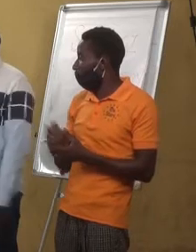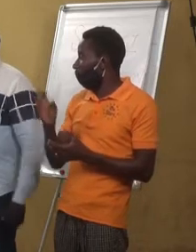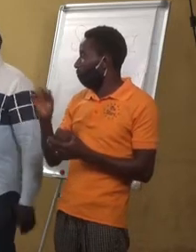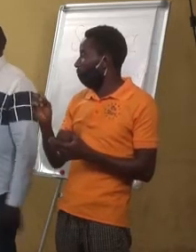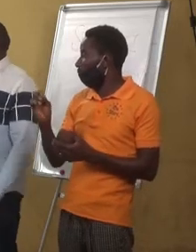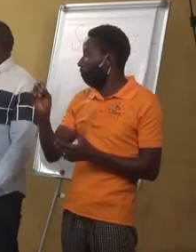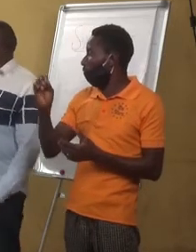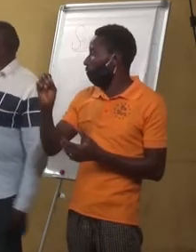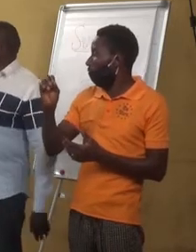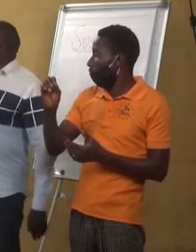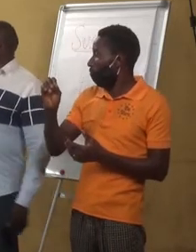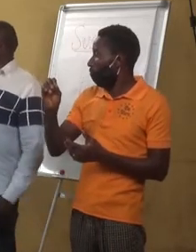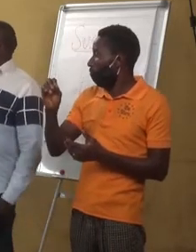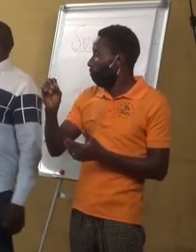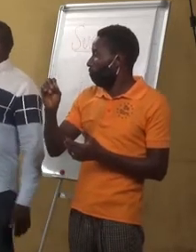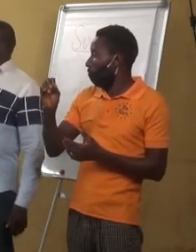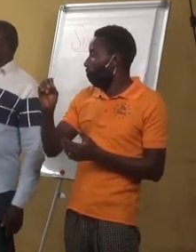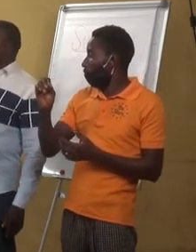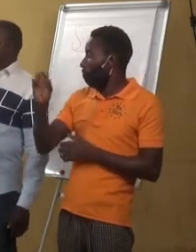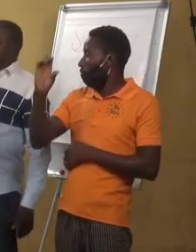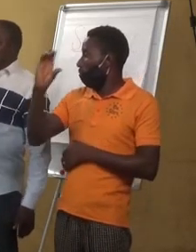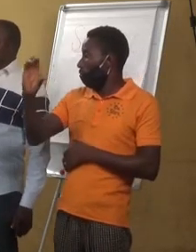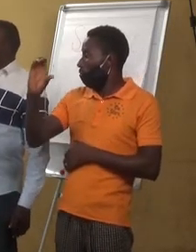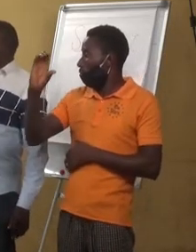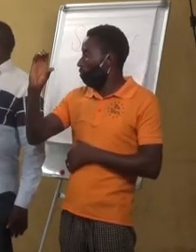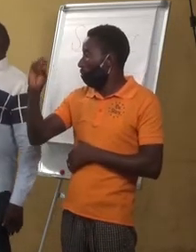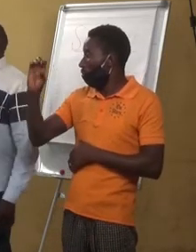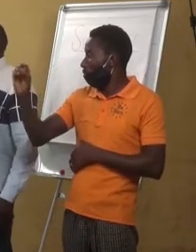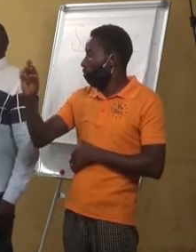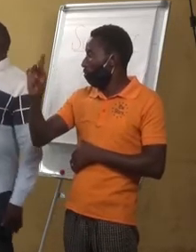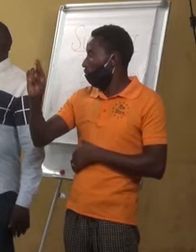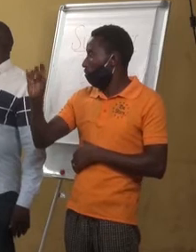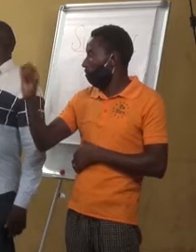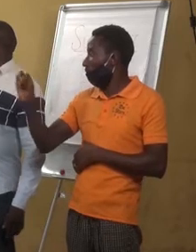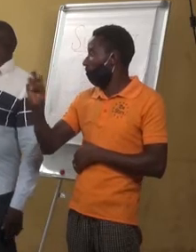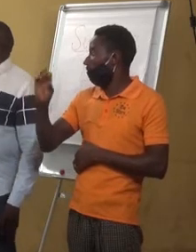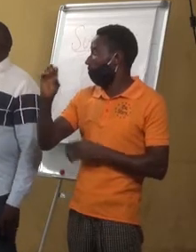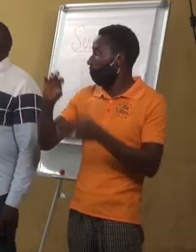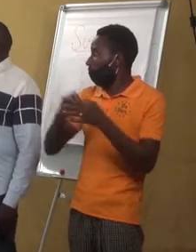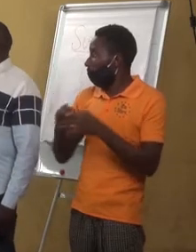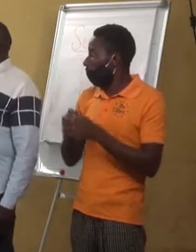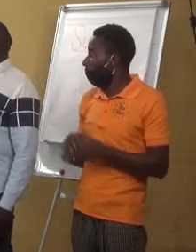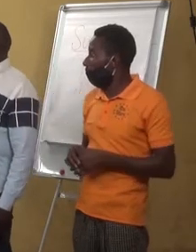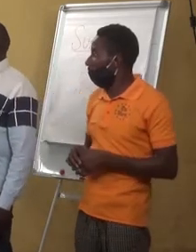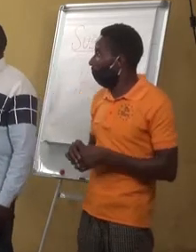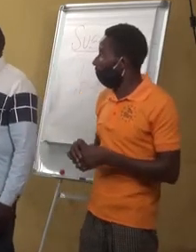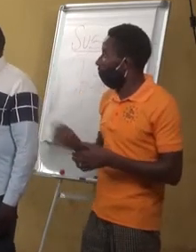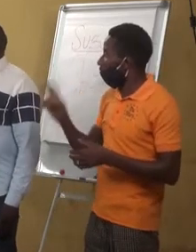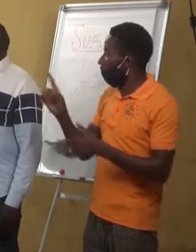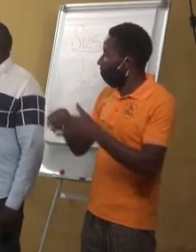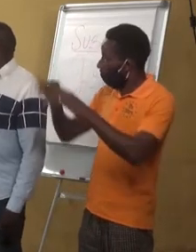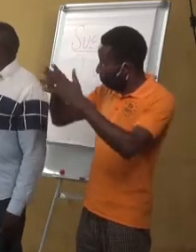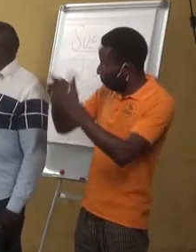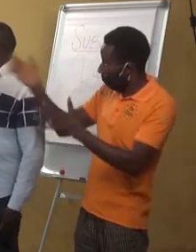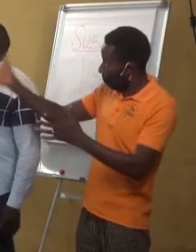bond. We'll pick them one after the other and see how these bonds are formed. Using this diagram,